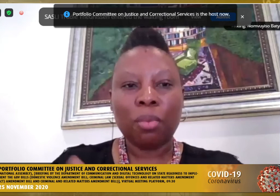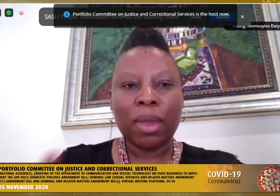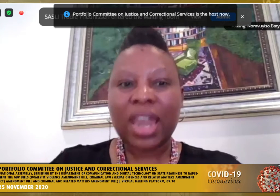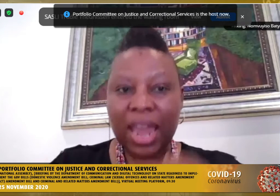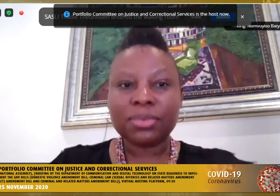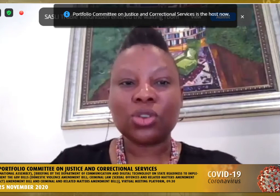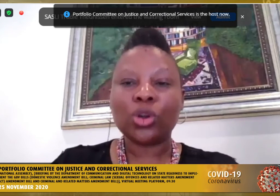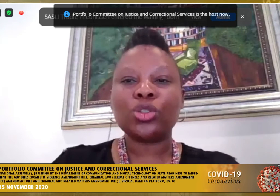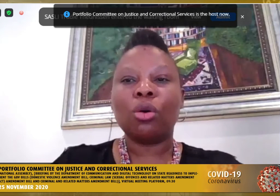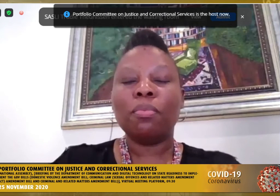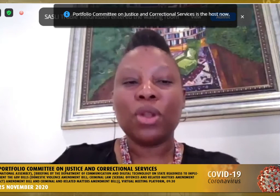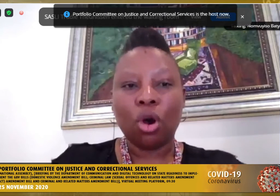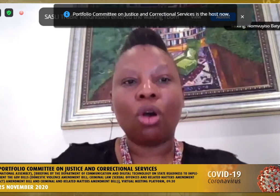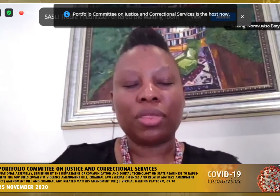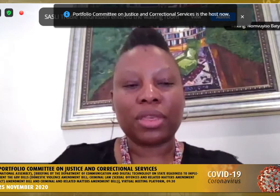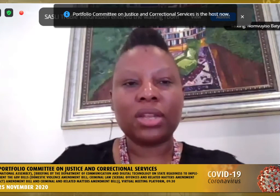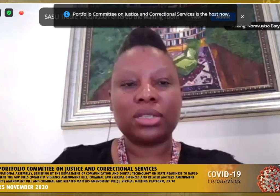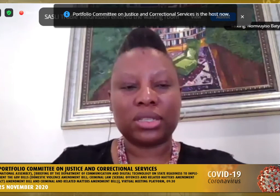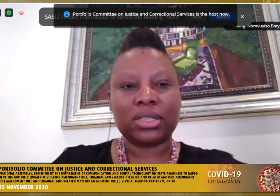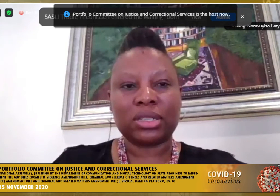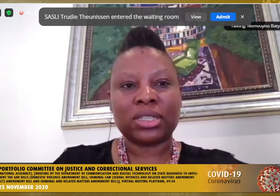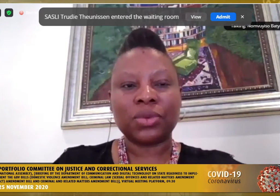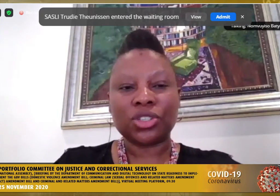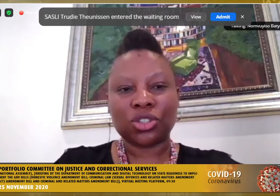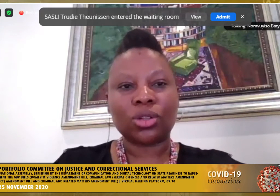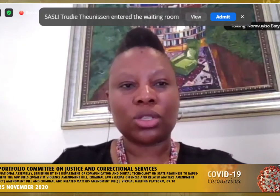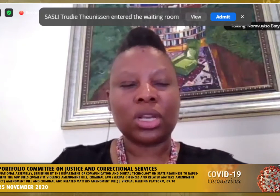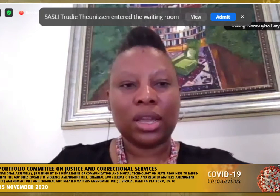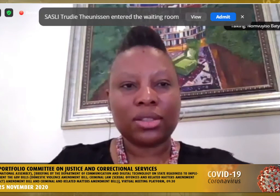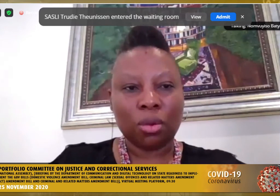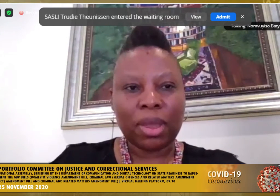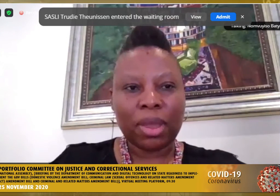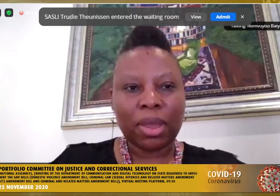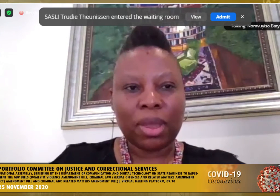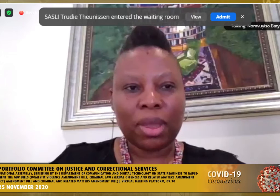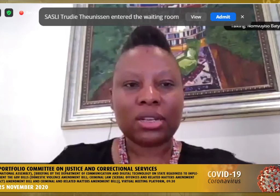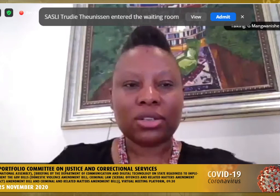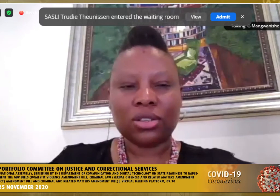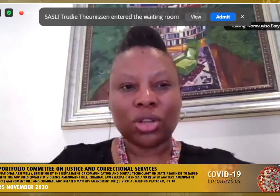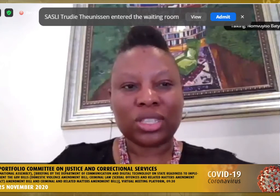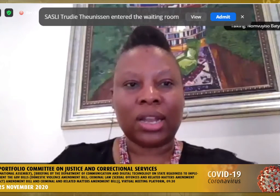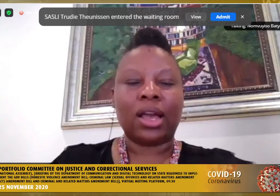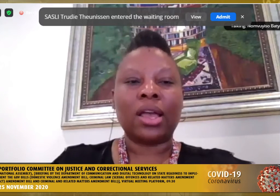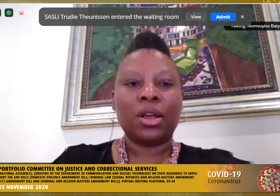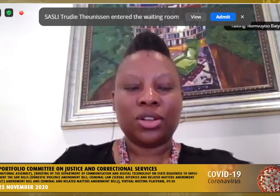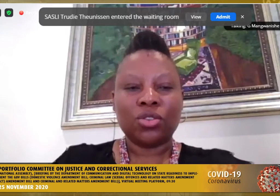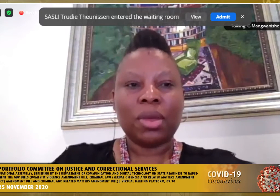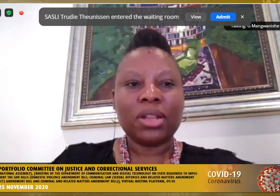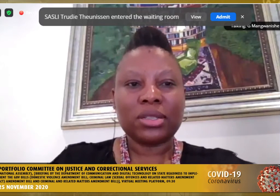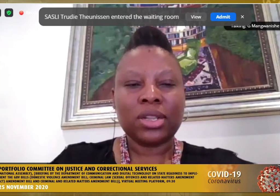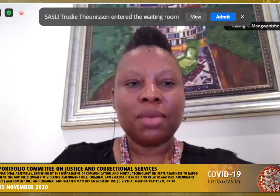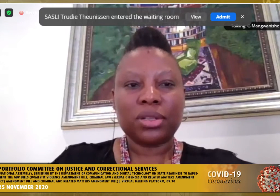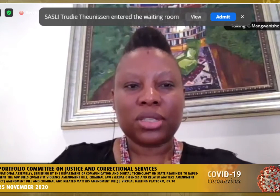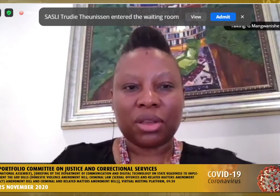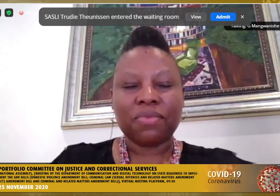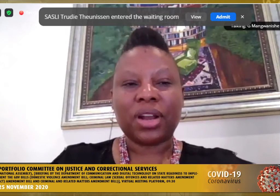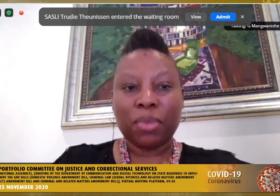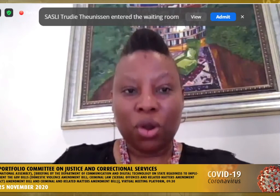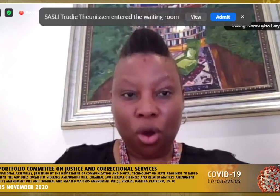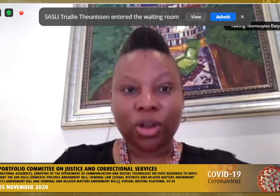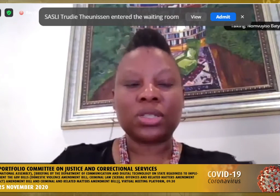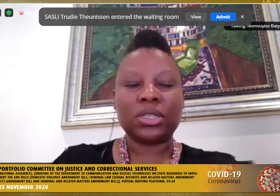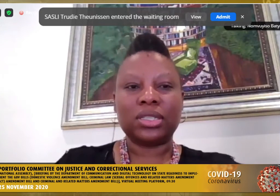because domain names also belong within DCDT, which is dot, it's domain Z, dot Zedna, the domain name